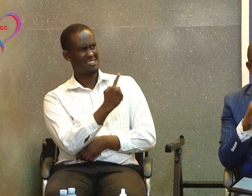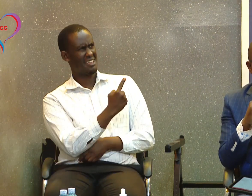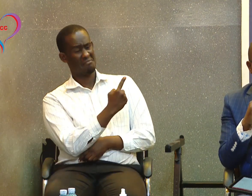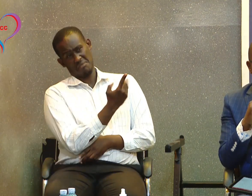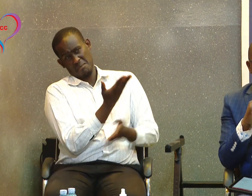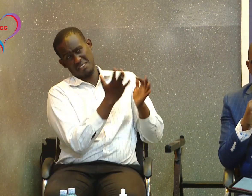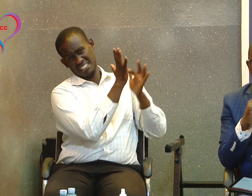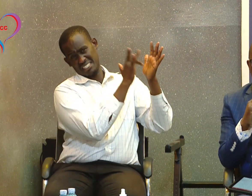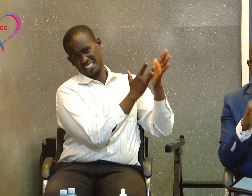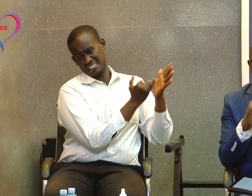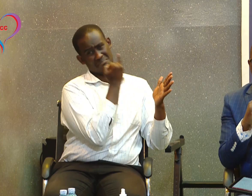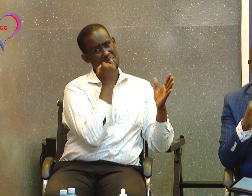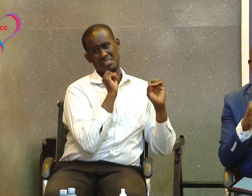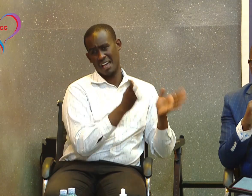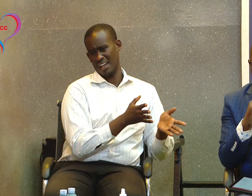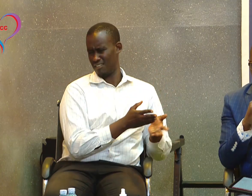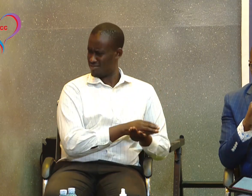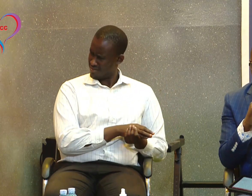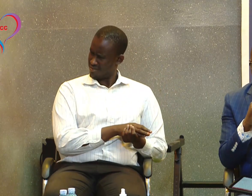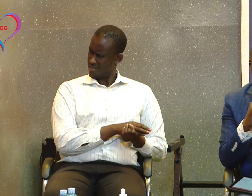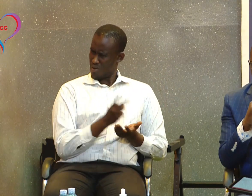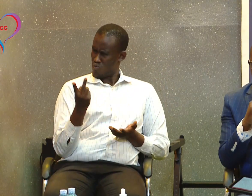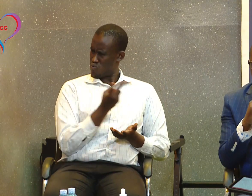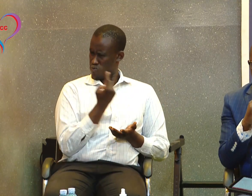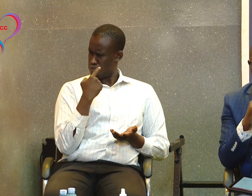two, there is someone who is not serious.